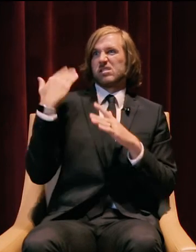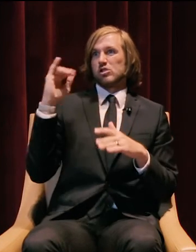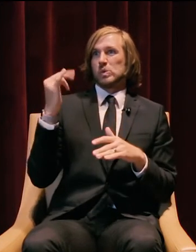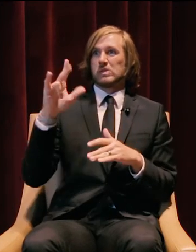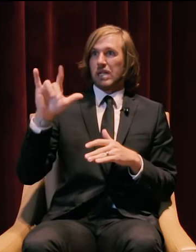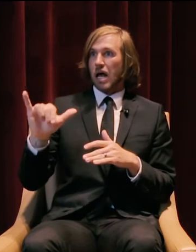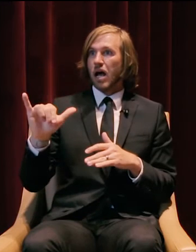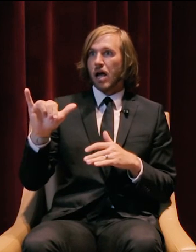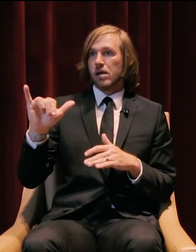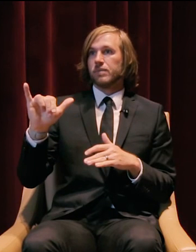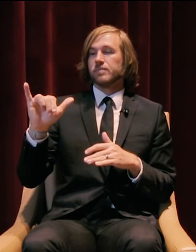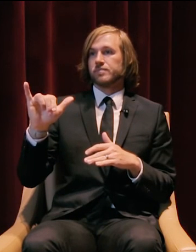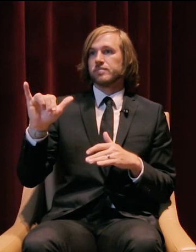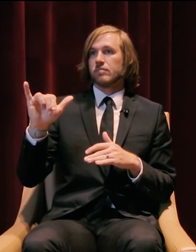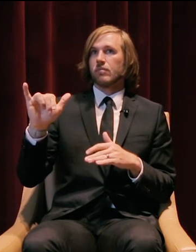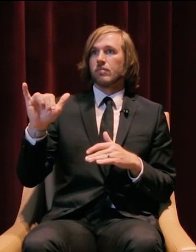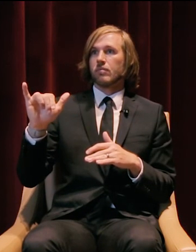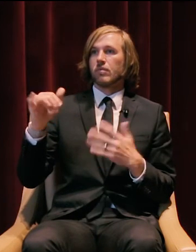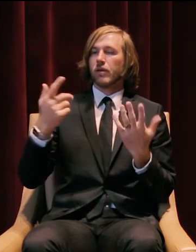July was from a